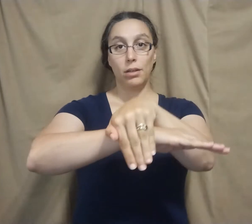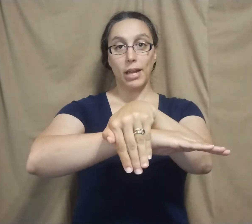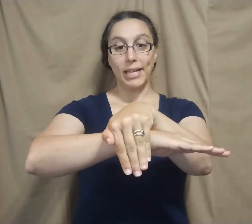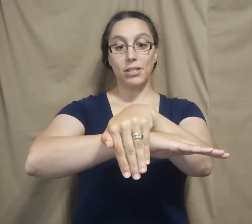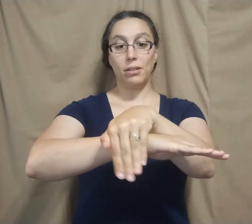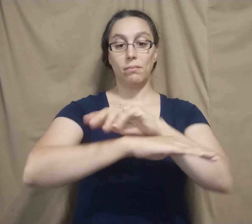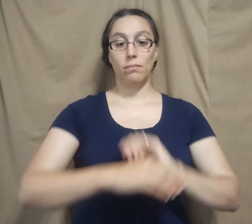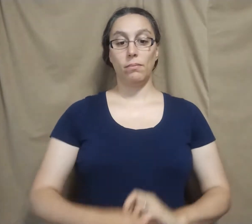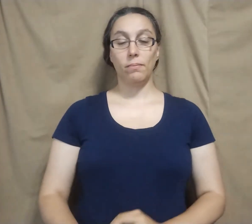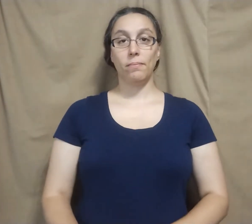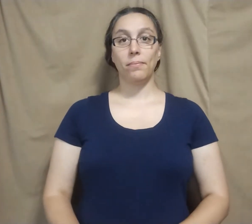night,